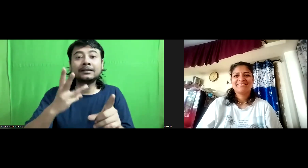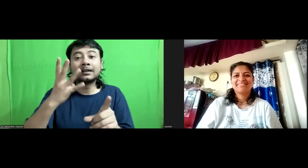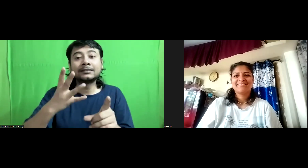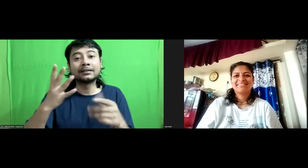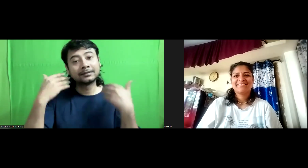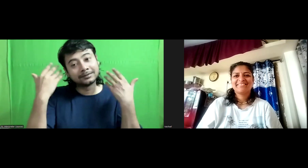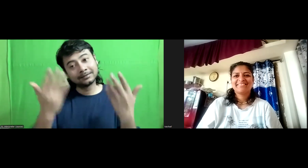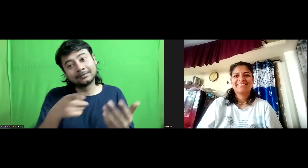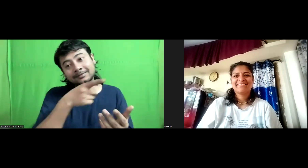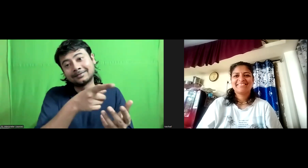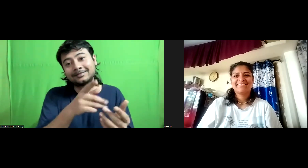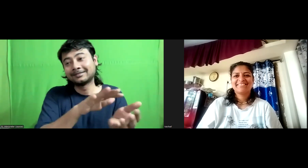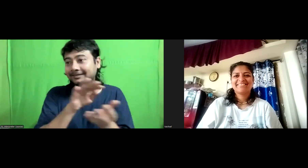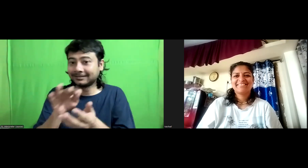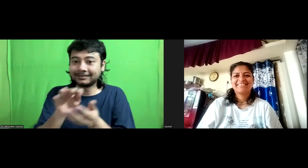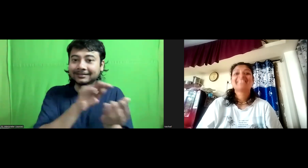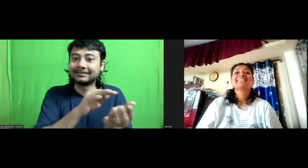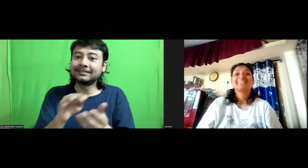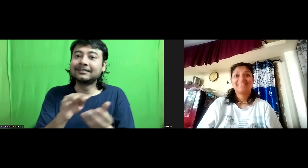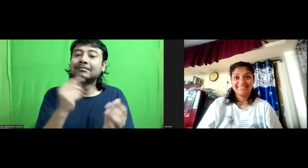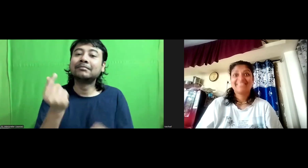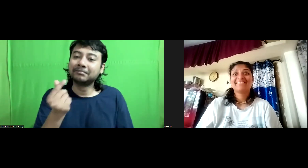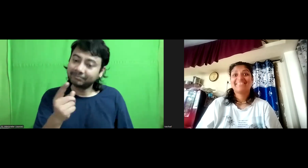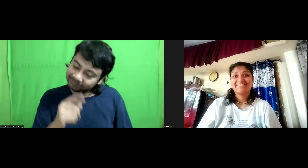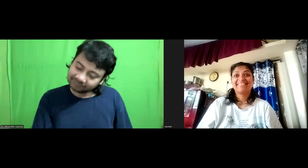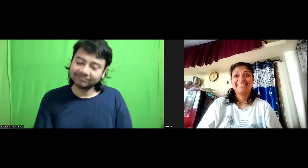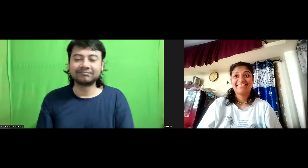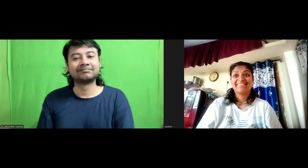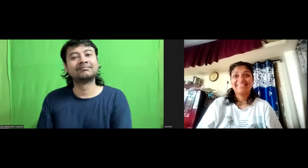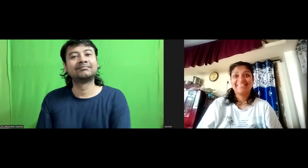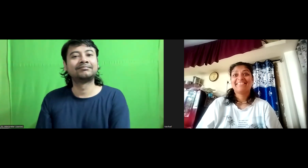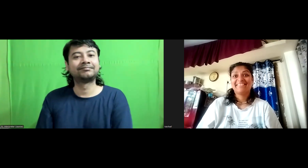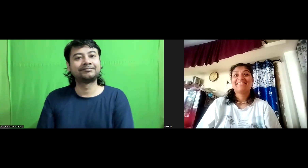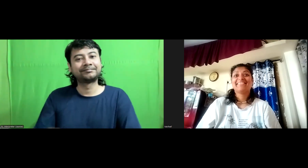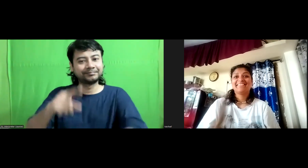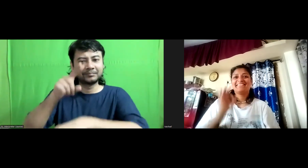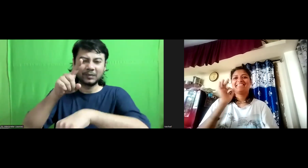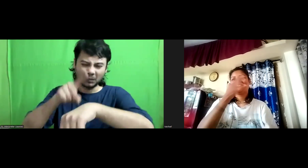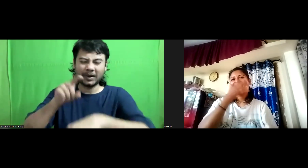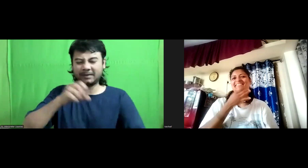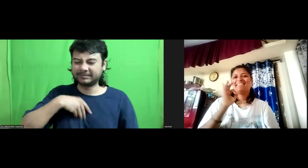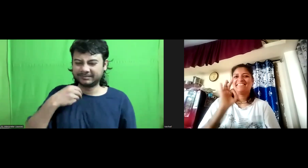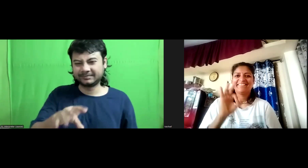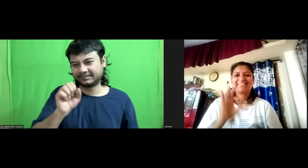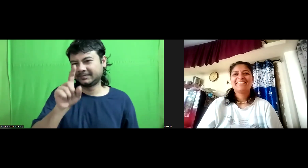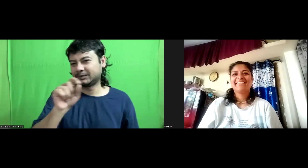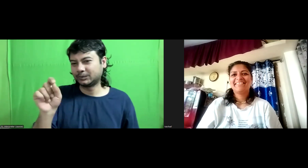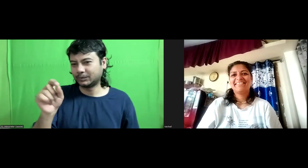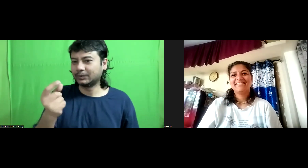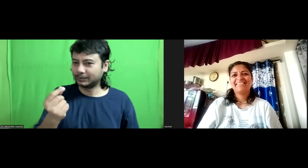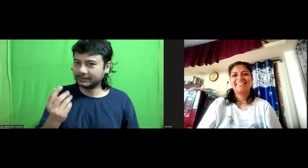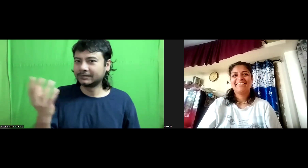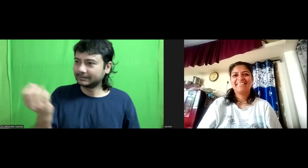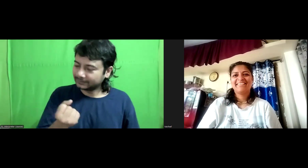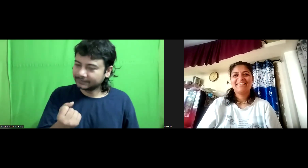So it is only one time you need to put some money in, maybe 100 rupees, and